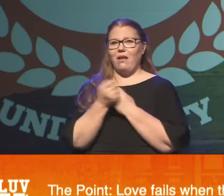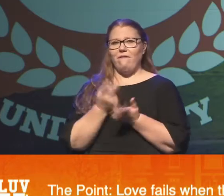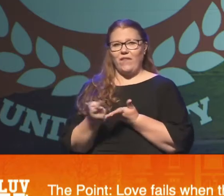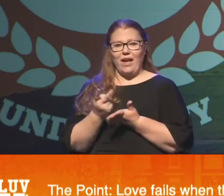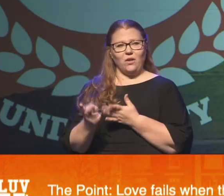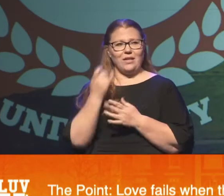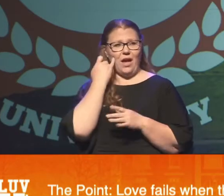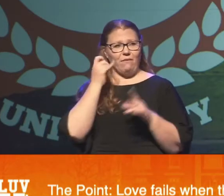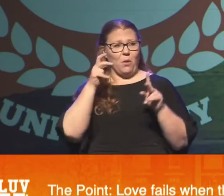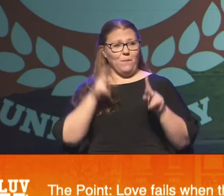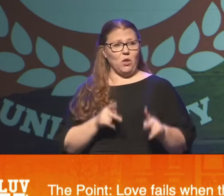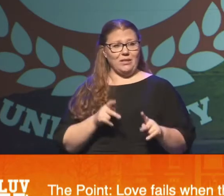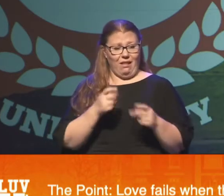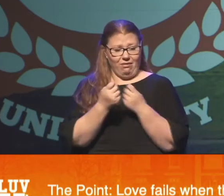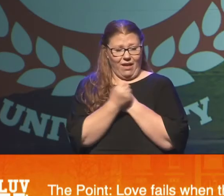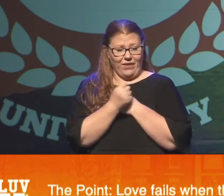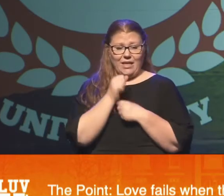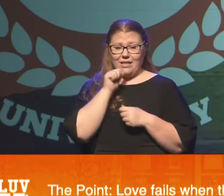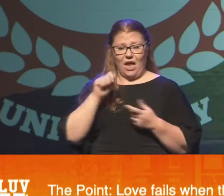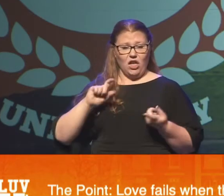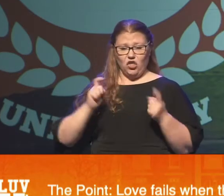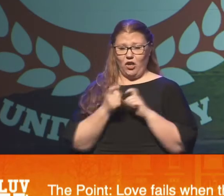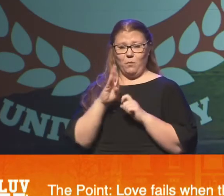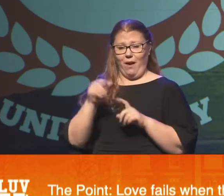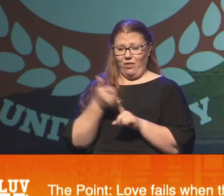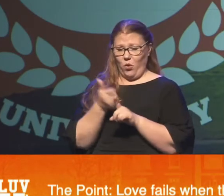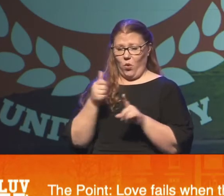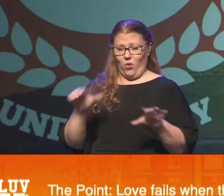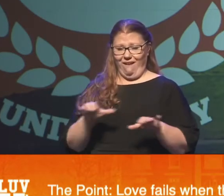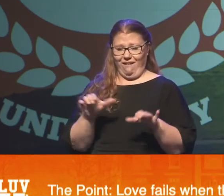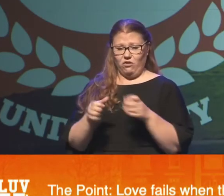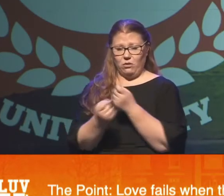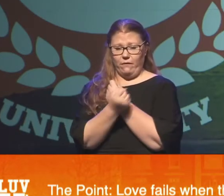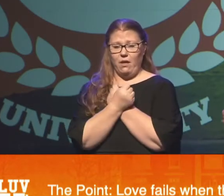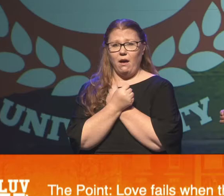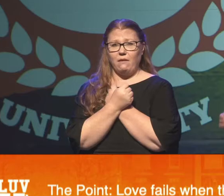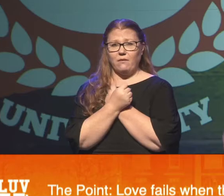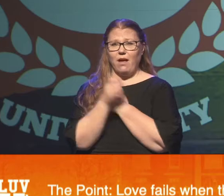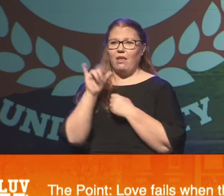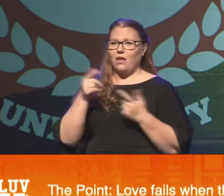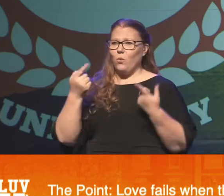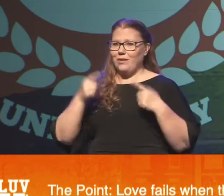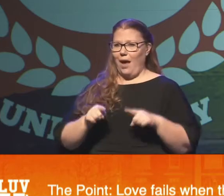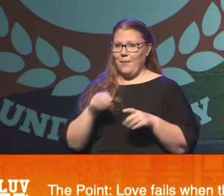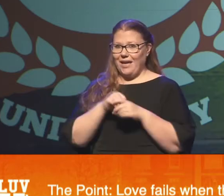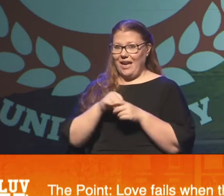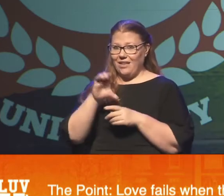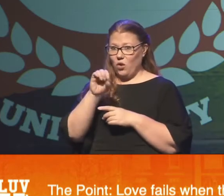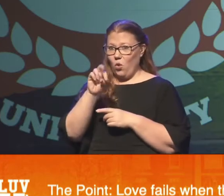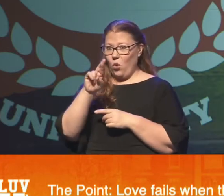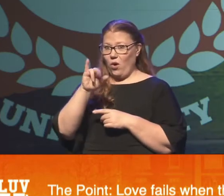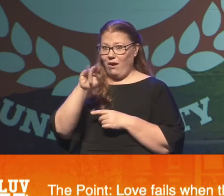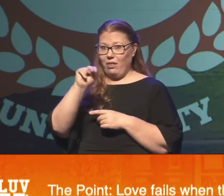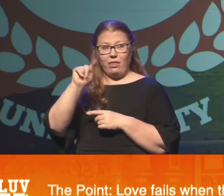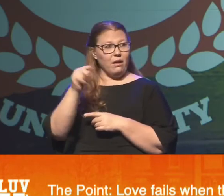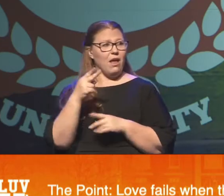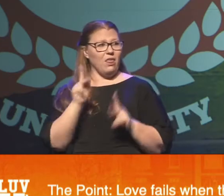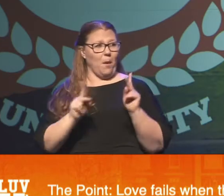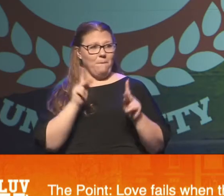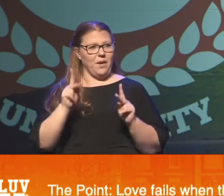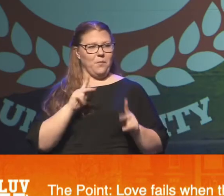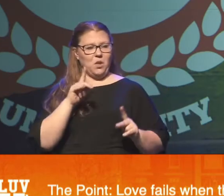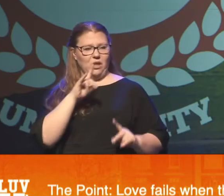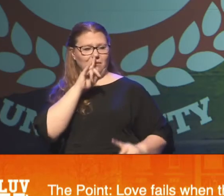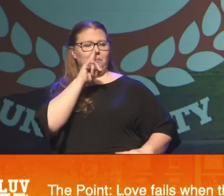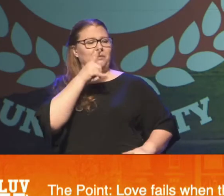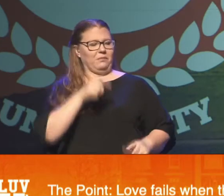loving is not transformed by their own actions of love. That's what's happening in Corinth. Because these people are so full of themselves and feeling